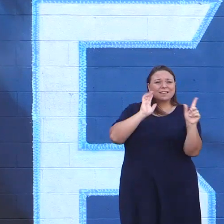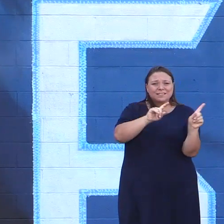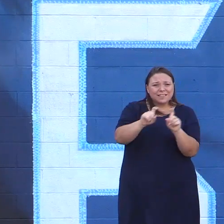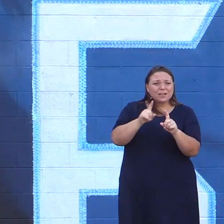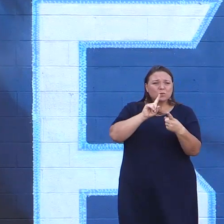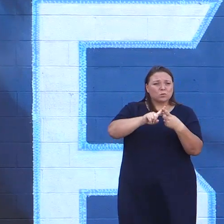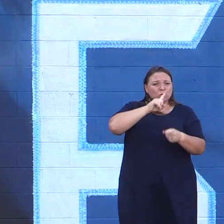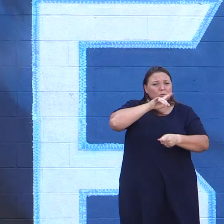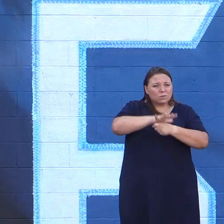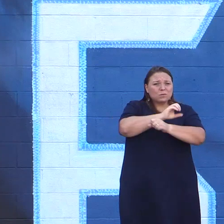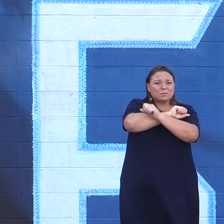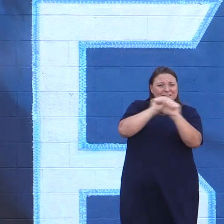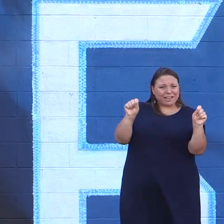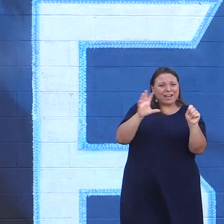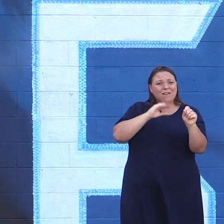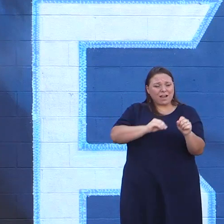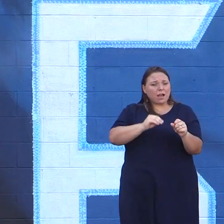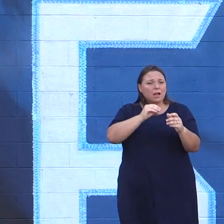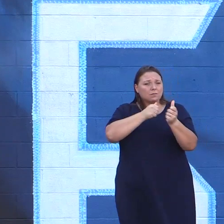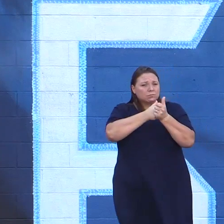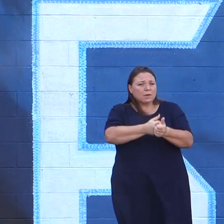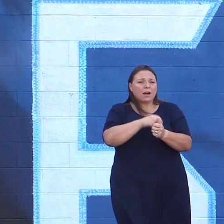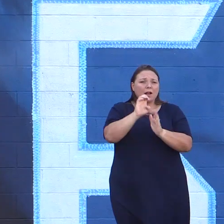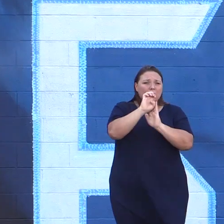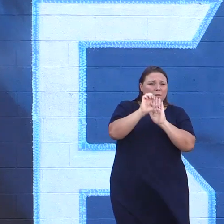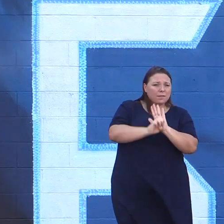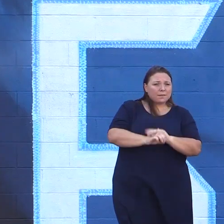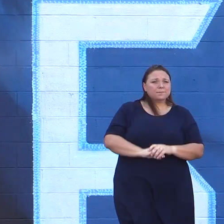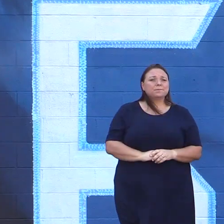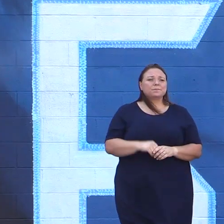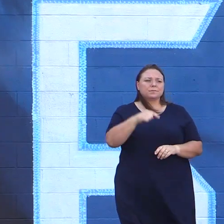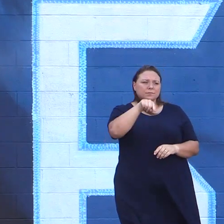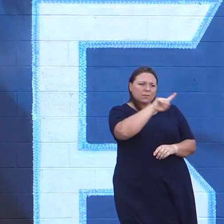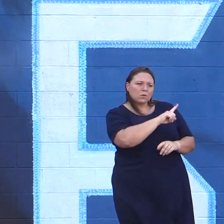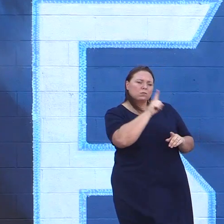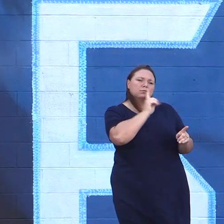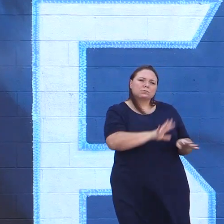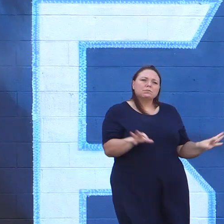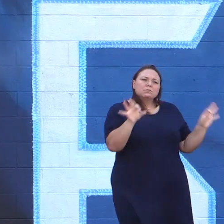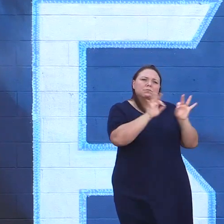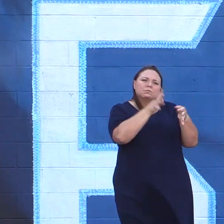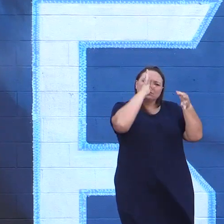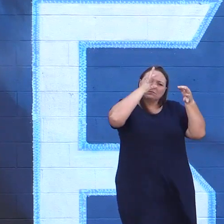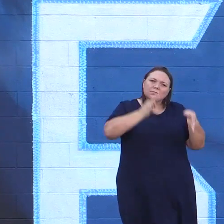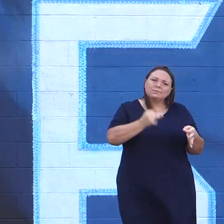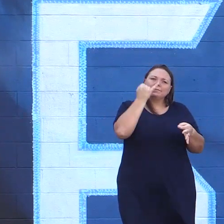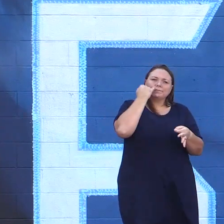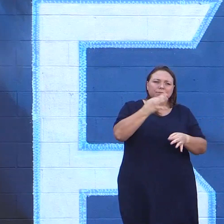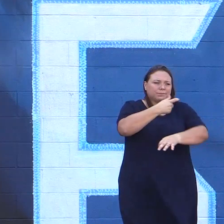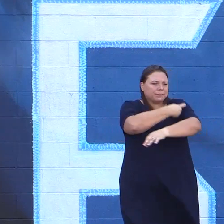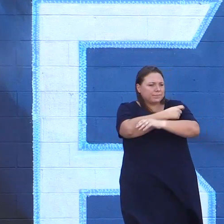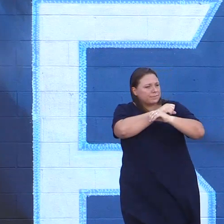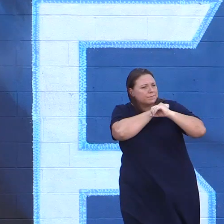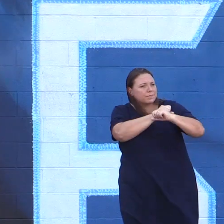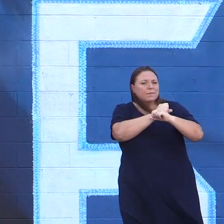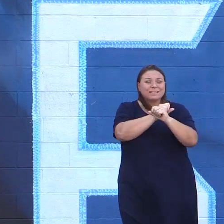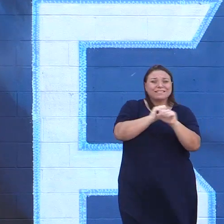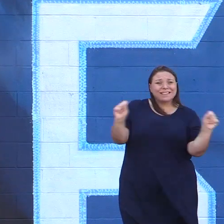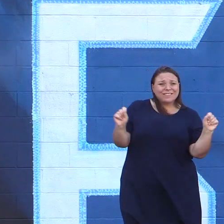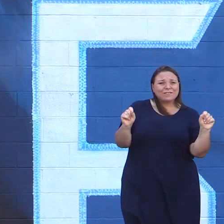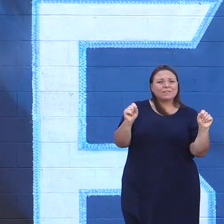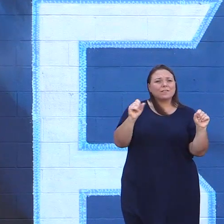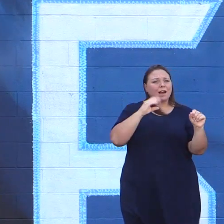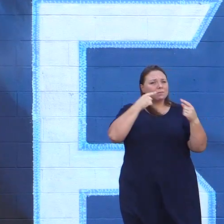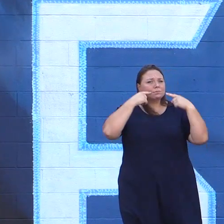confirm their safety and efficacy. These large trials are really important to determining whether vaccines are safe